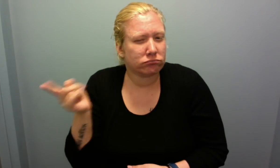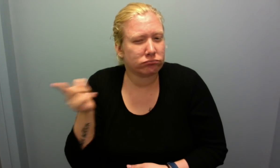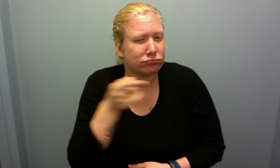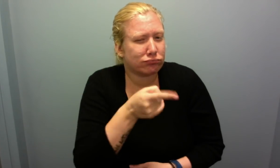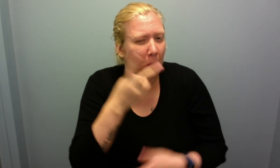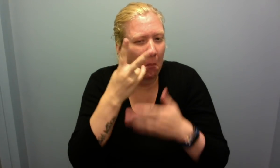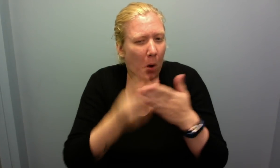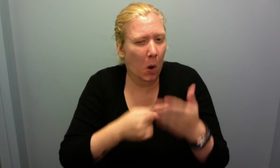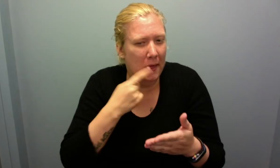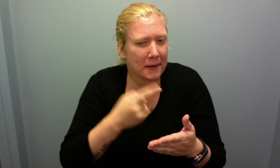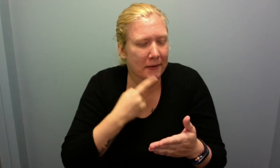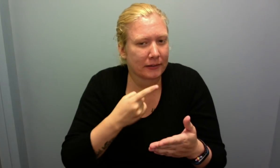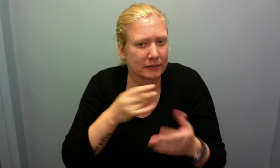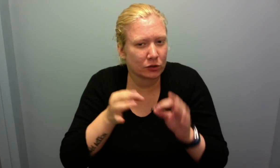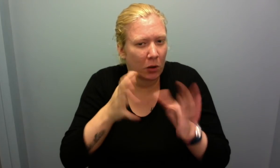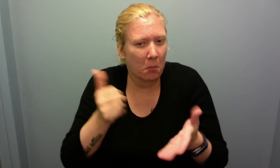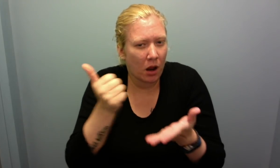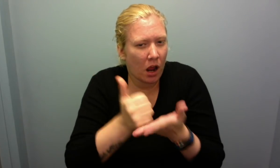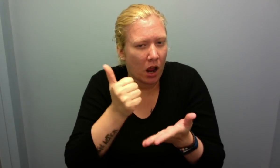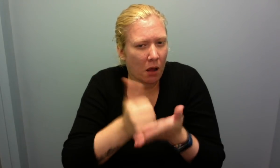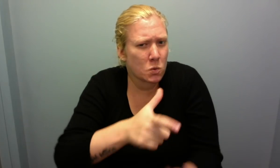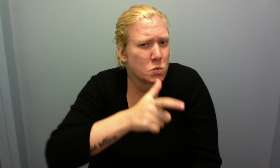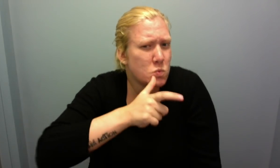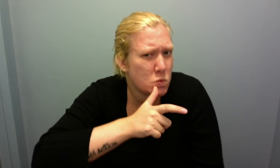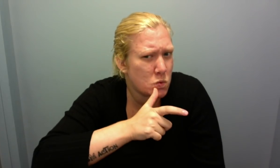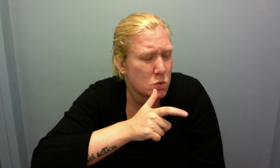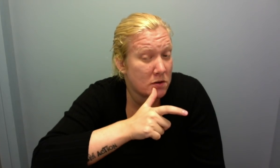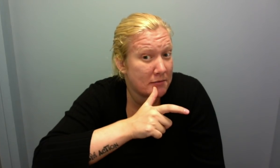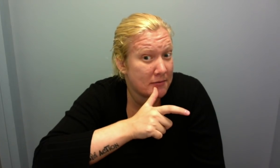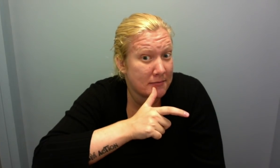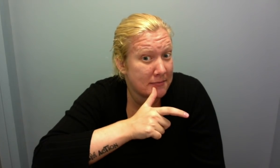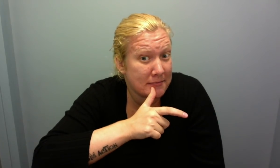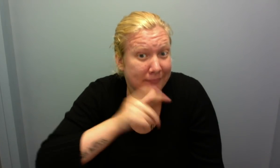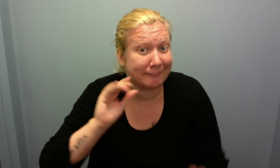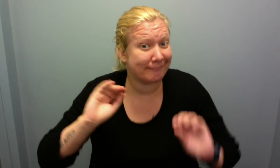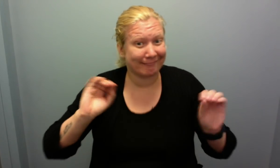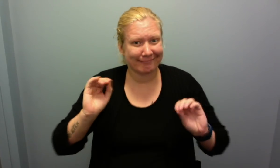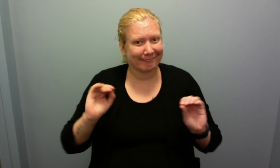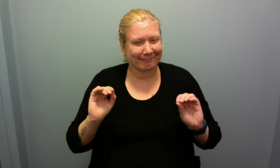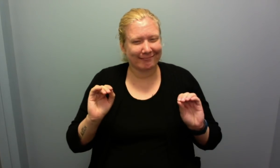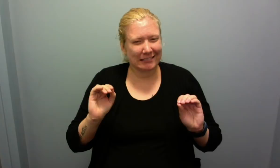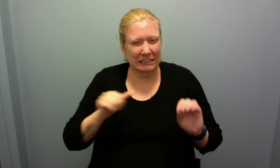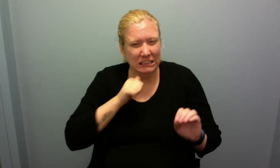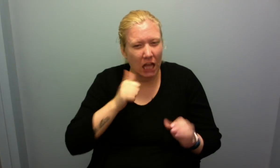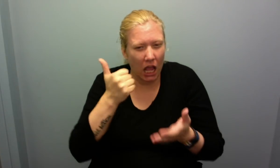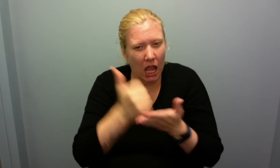interpreter. So who is the interpreter supposed to help? They're both spoken